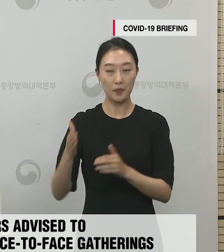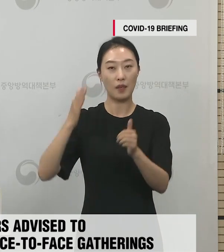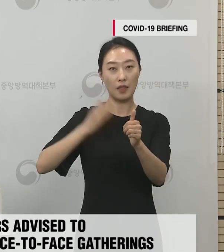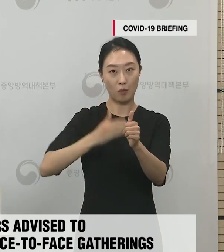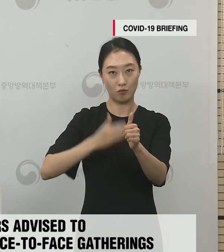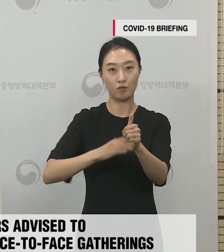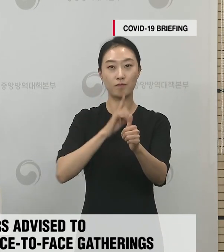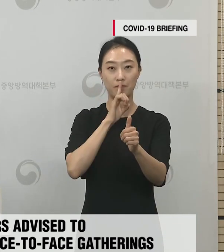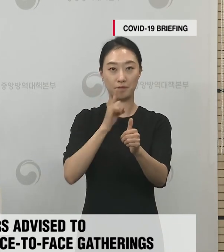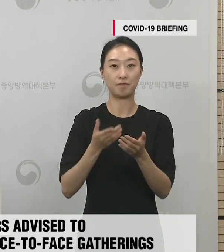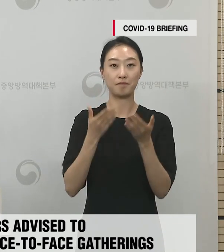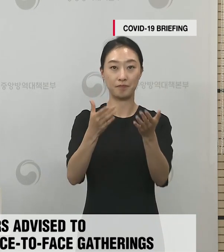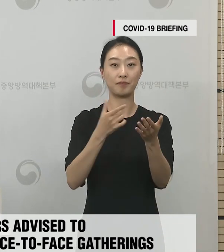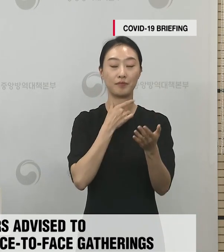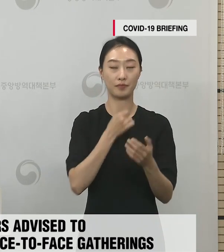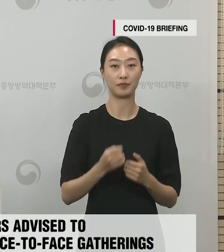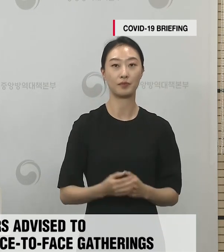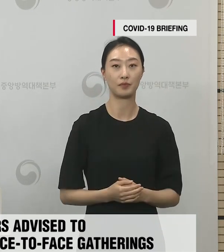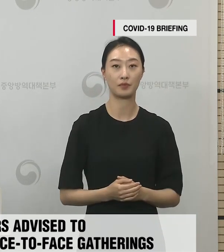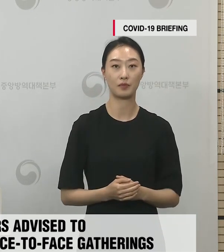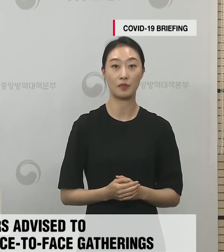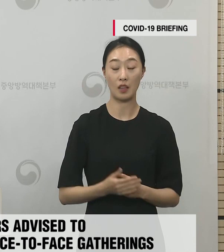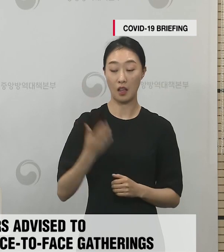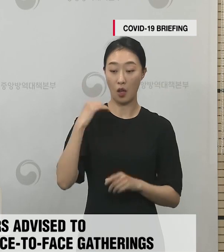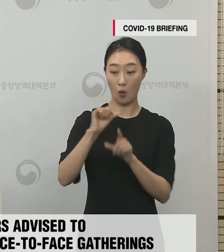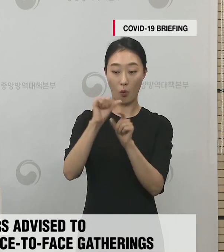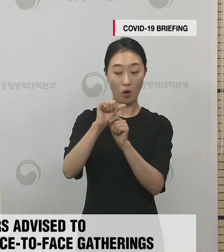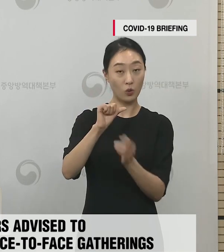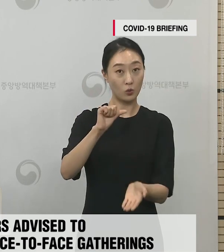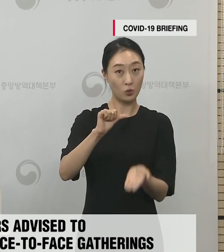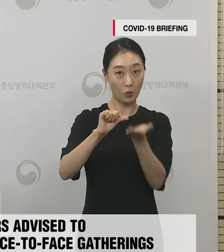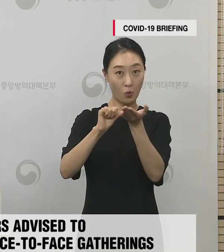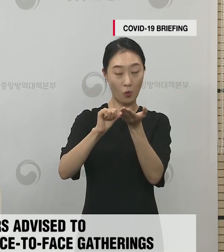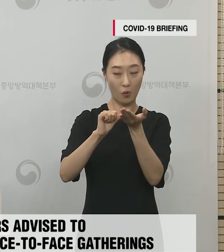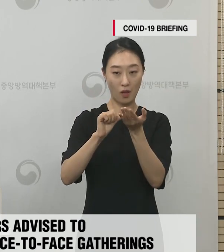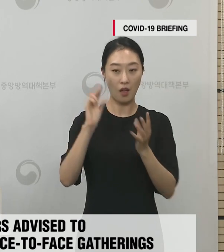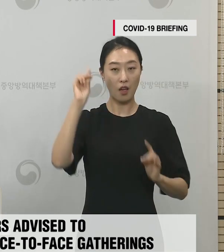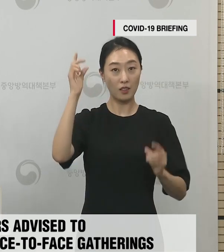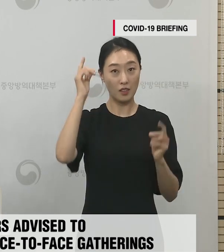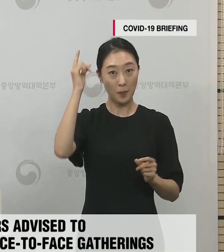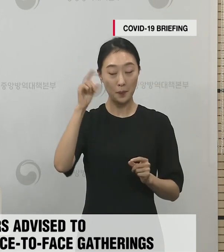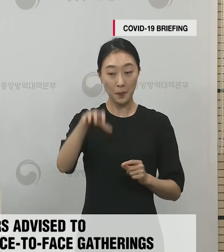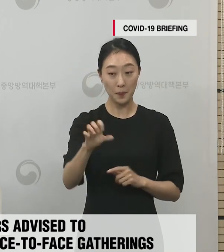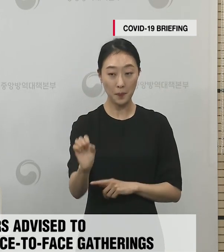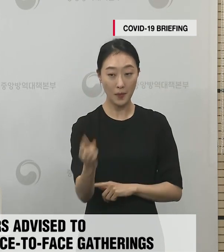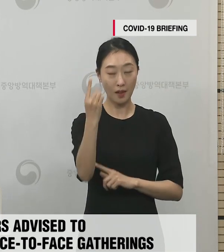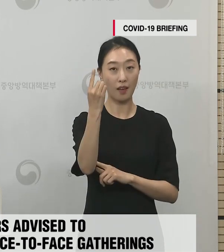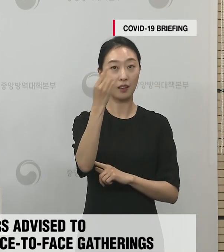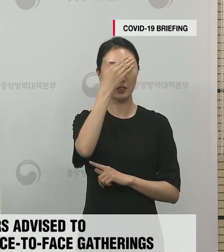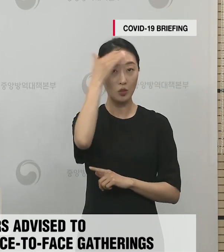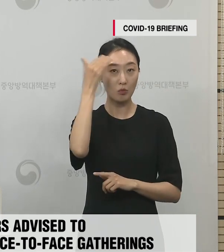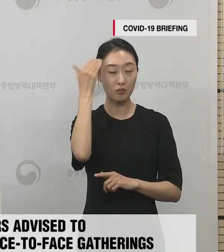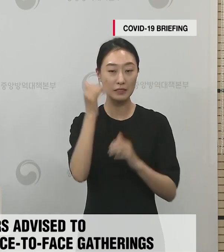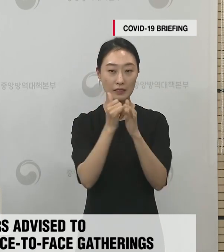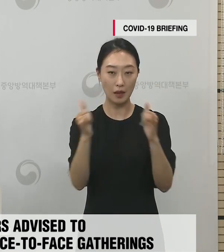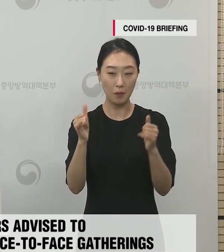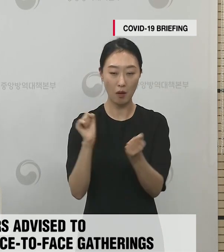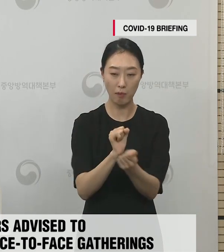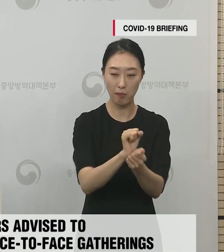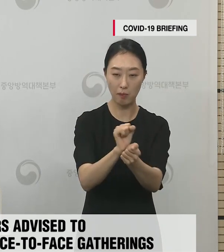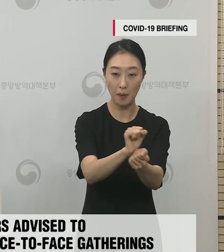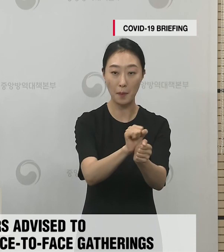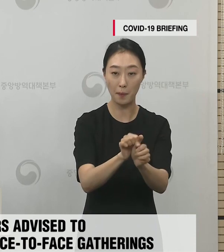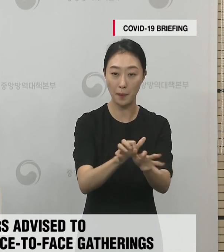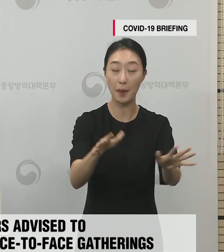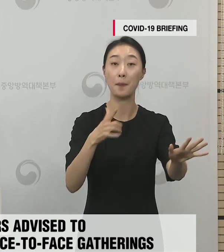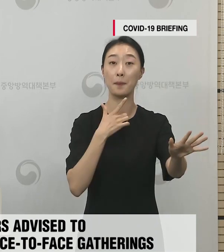Next, we have some recommendations and words for the public. Starting from mid-May, we have seen a cluster